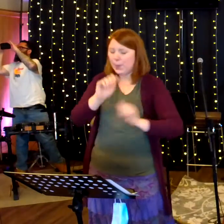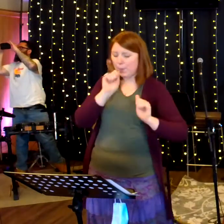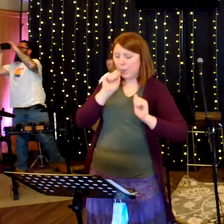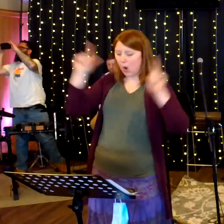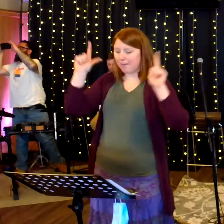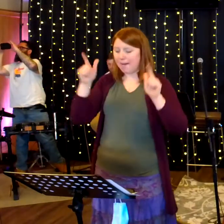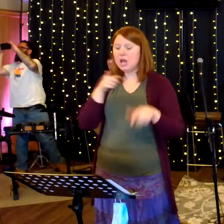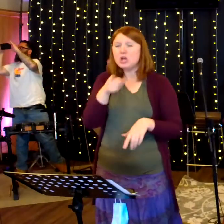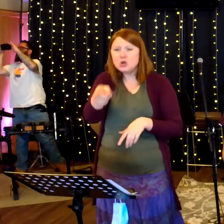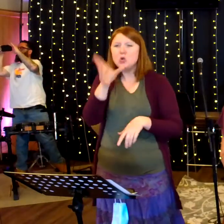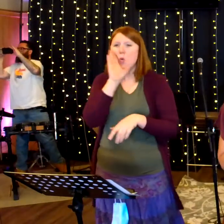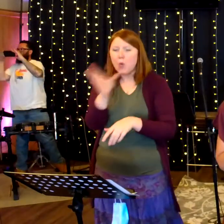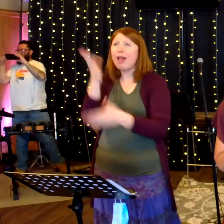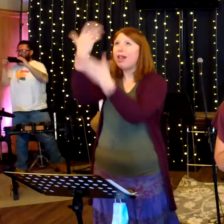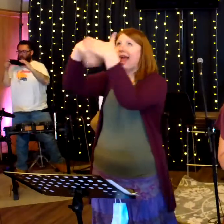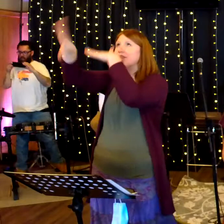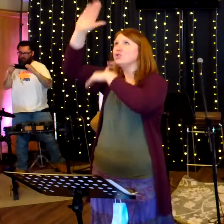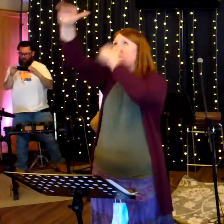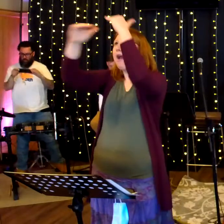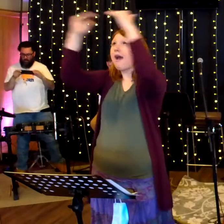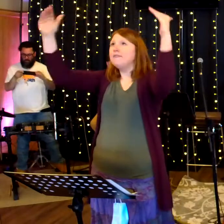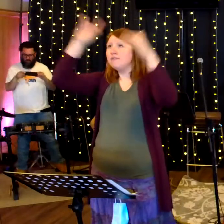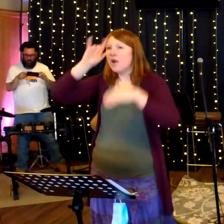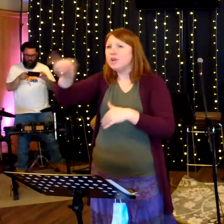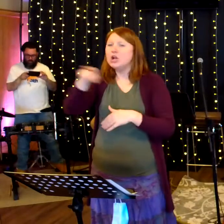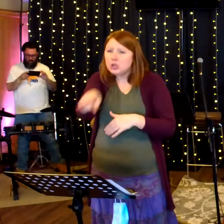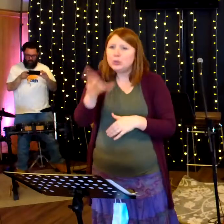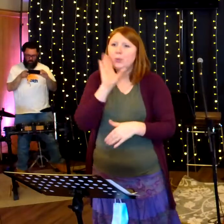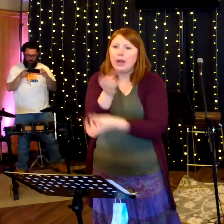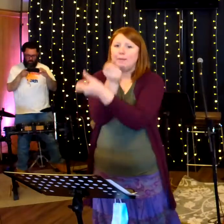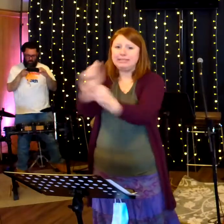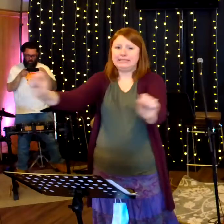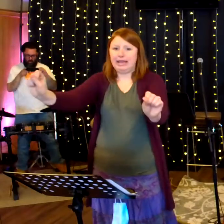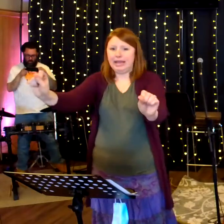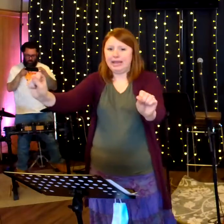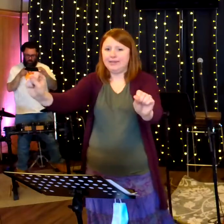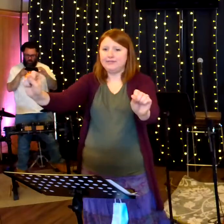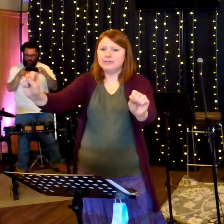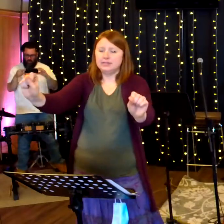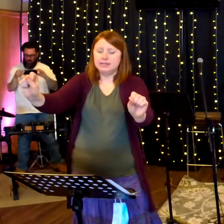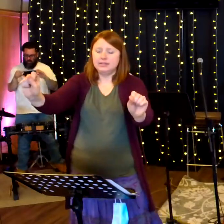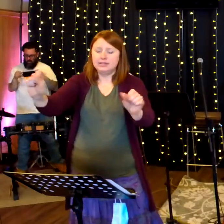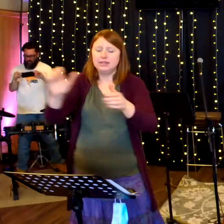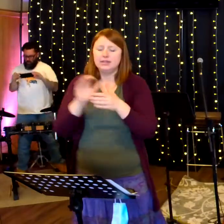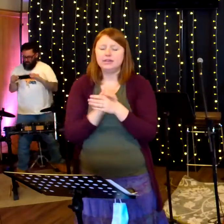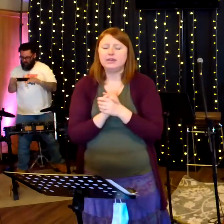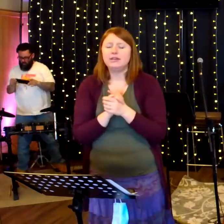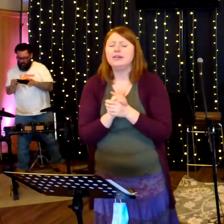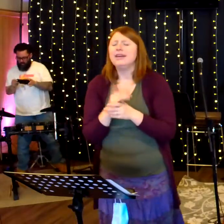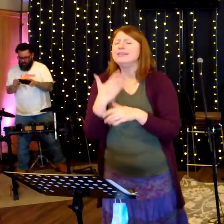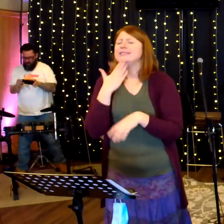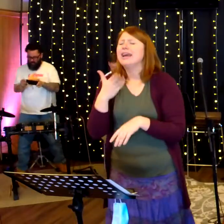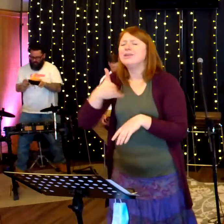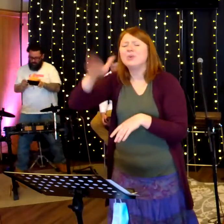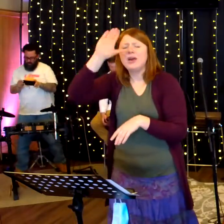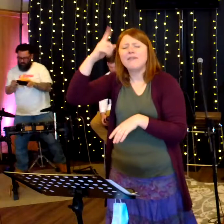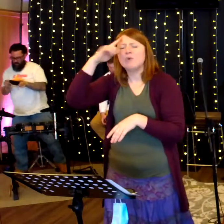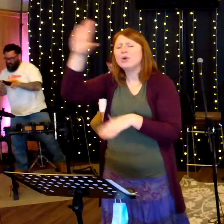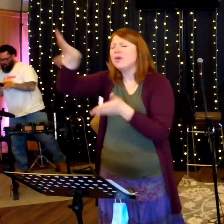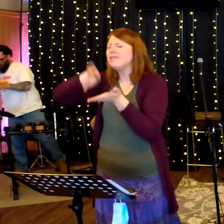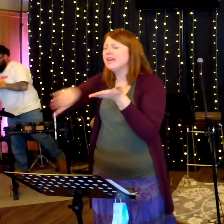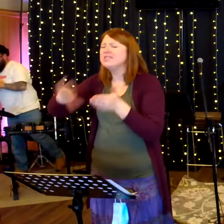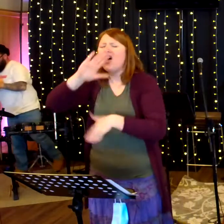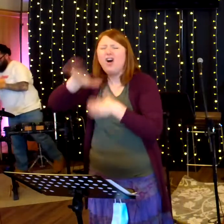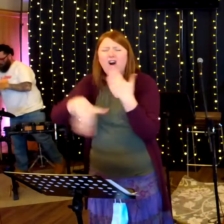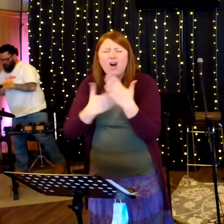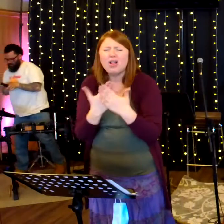God, we thank you today for that grace upon grace, for that forgiveness from the weight of everything that we've done, all of our past mistakes, all